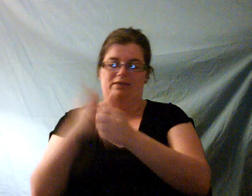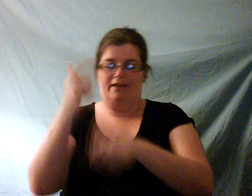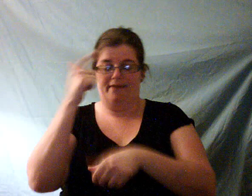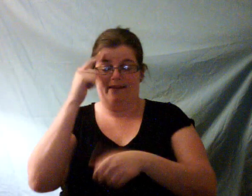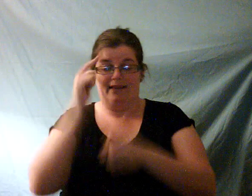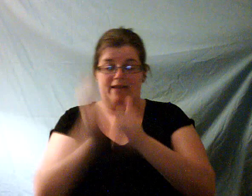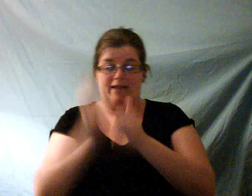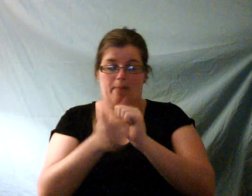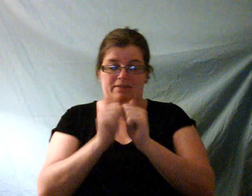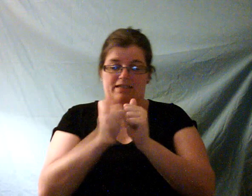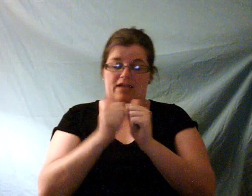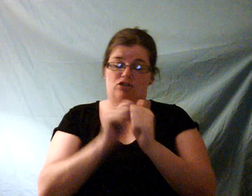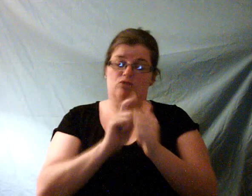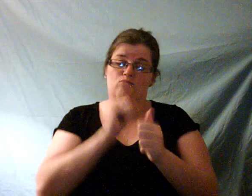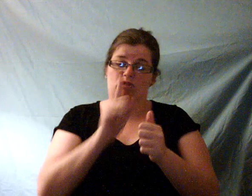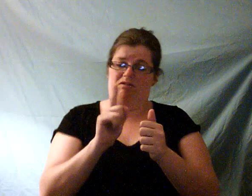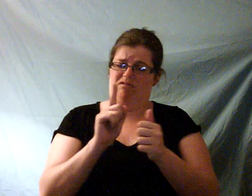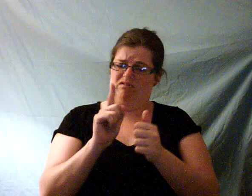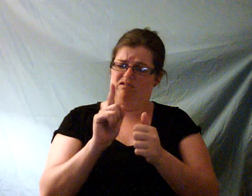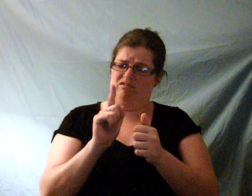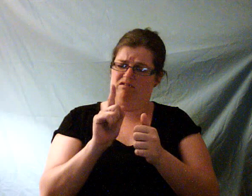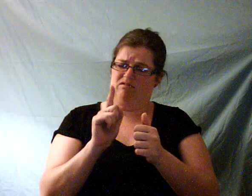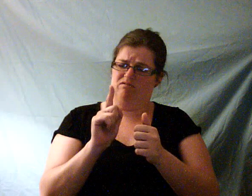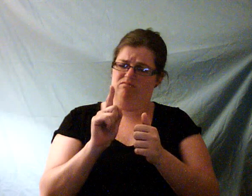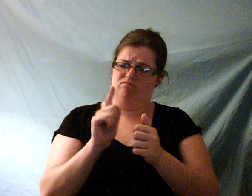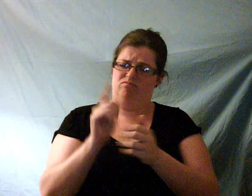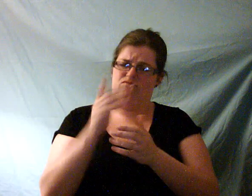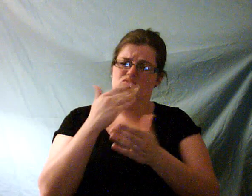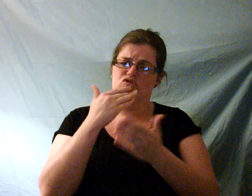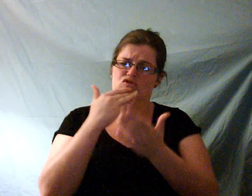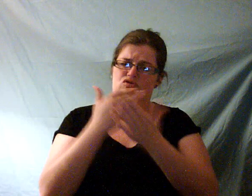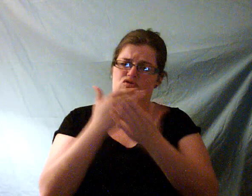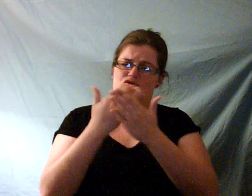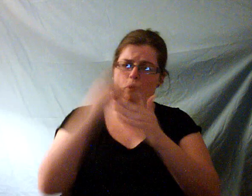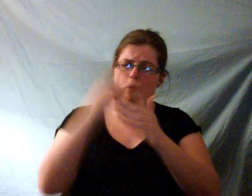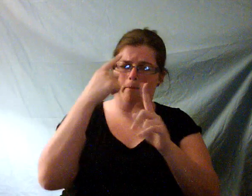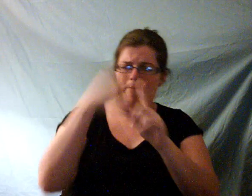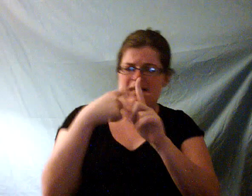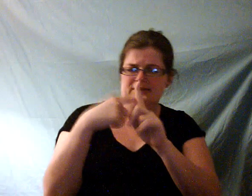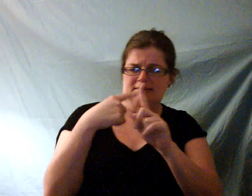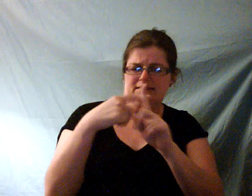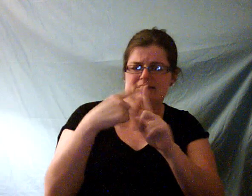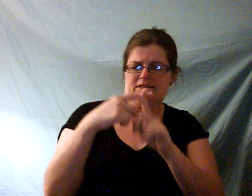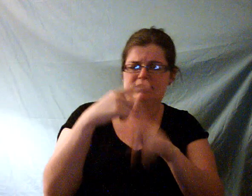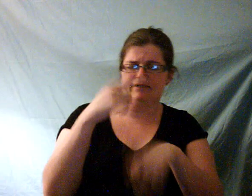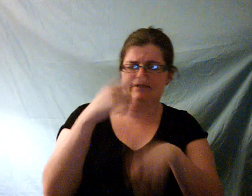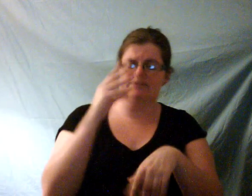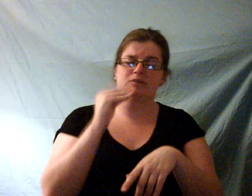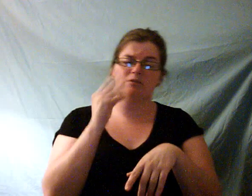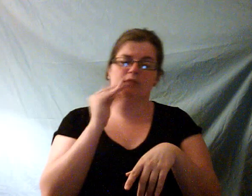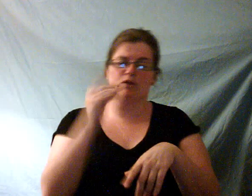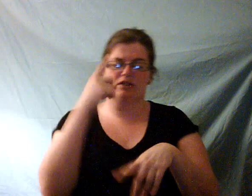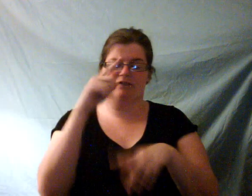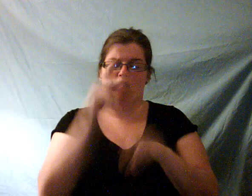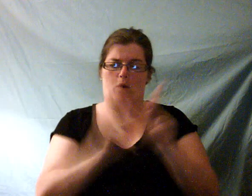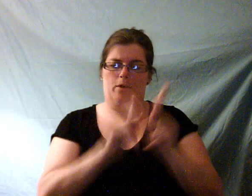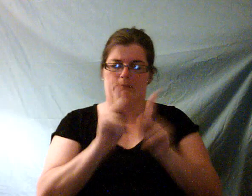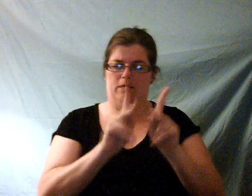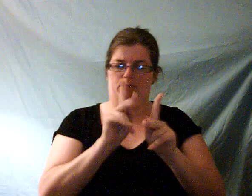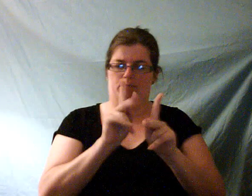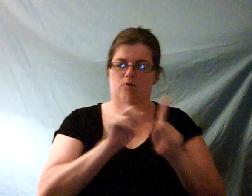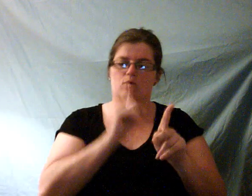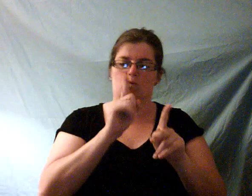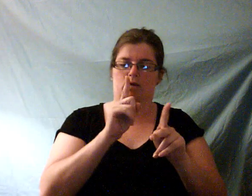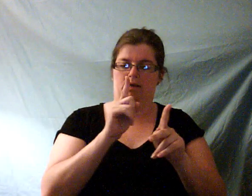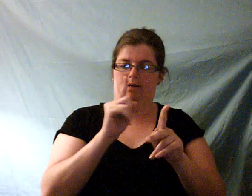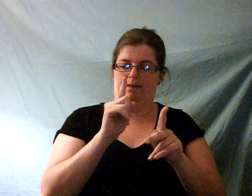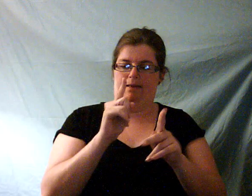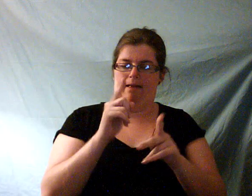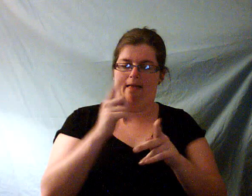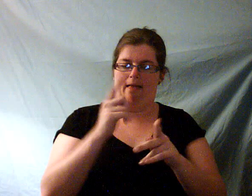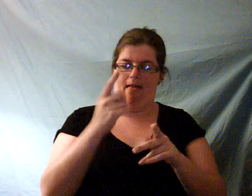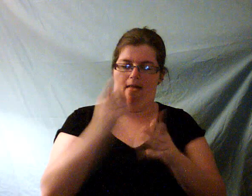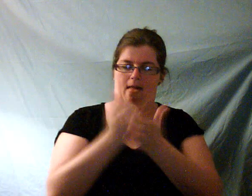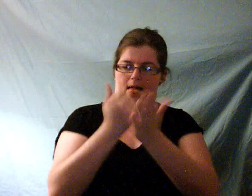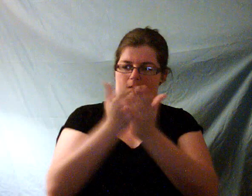individual. We assert that it challenges or forces each person to produce the very best that is humanly possible. So